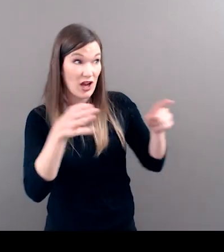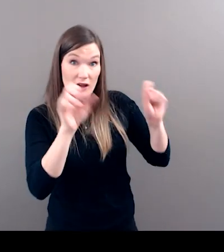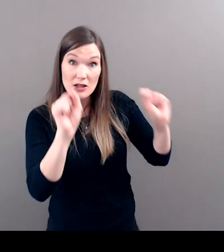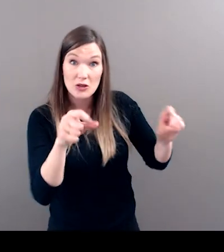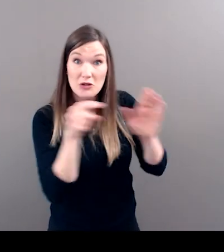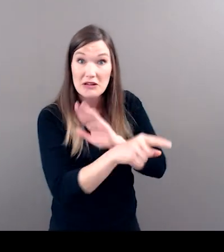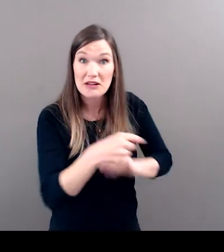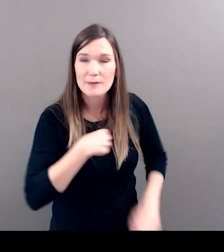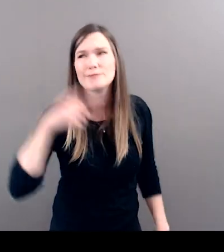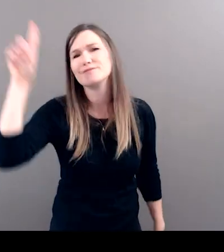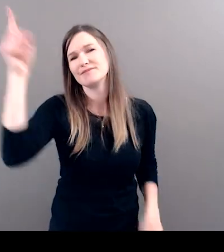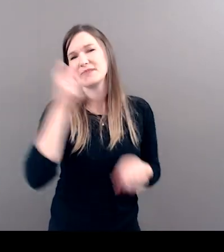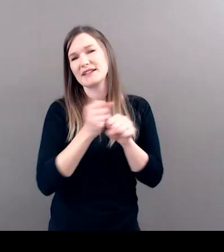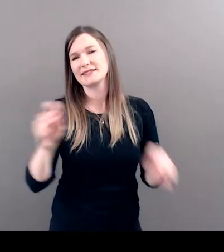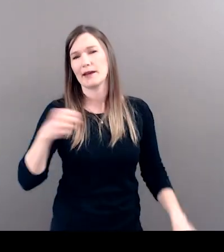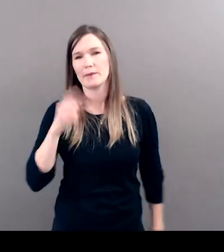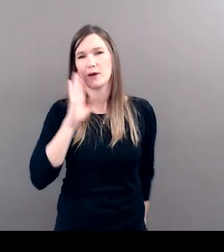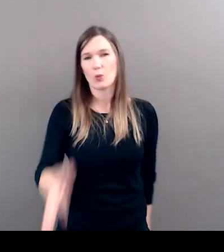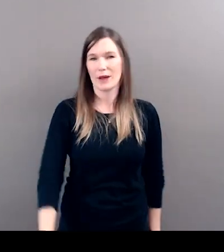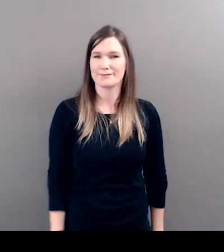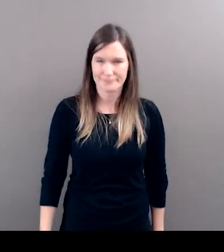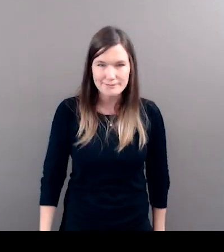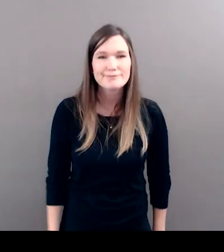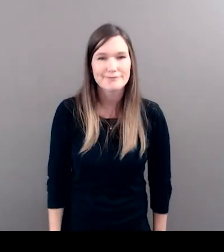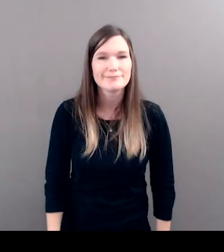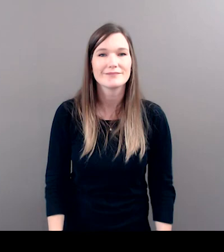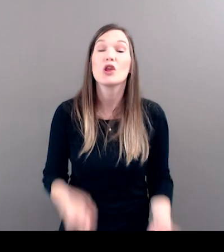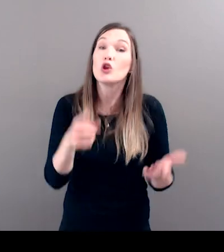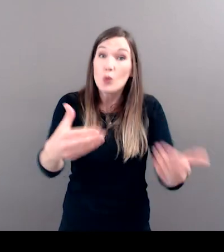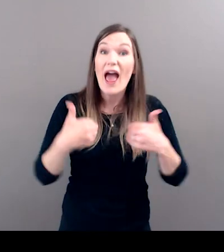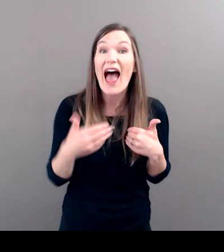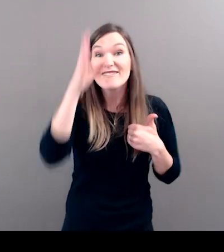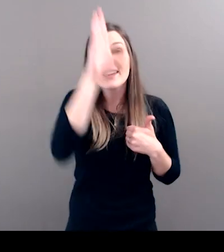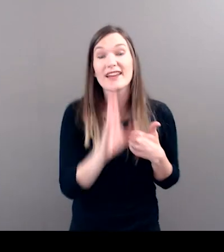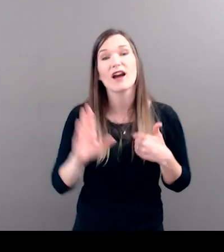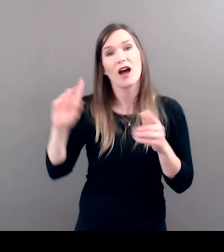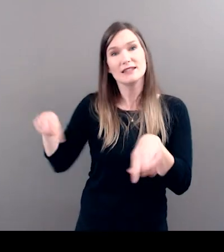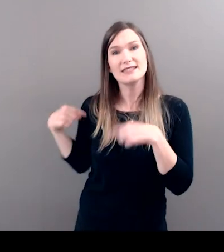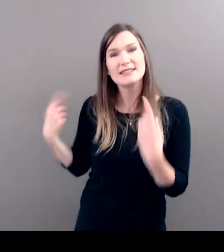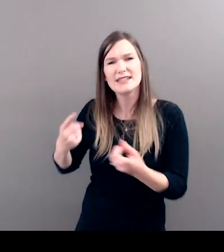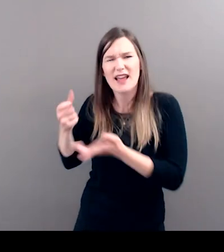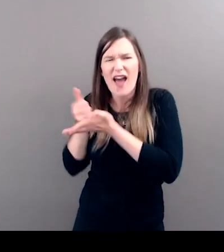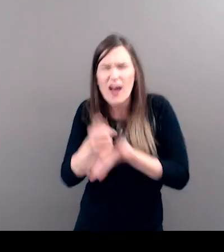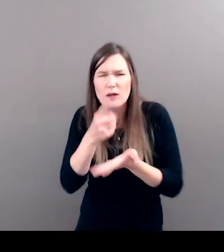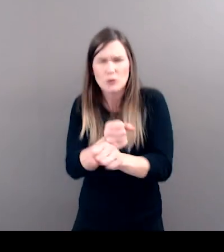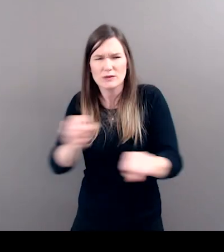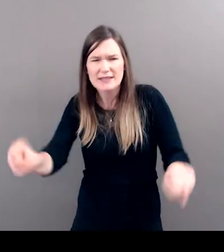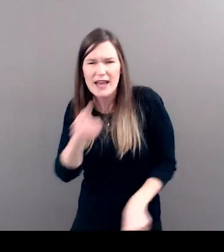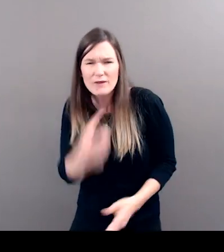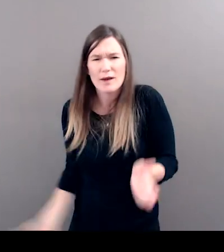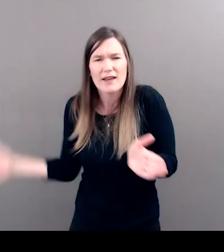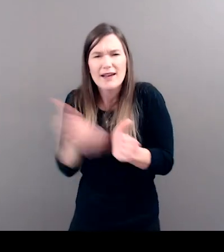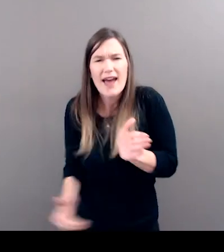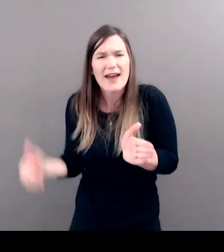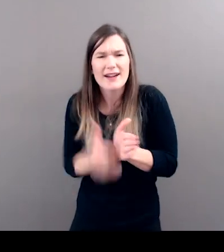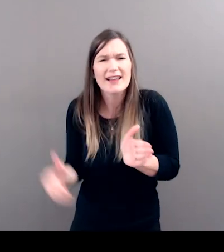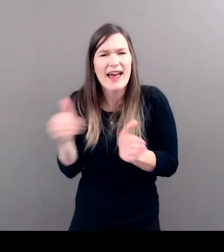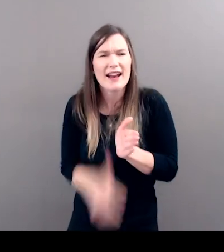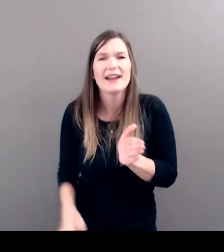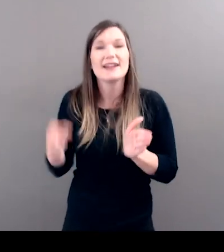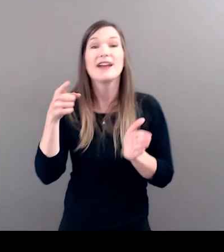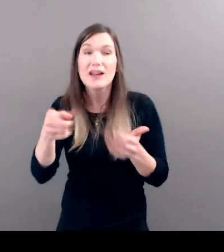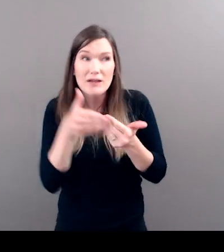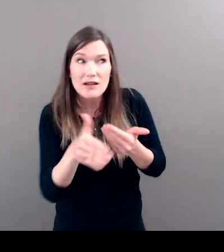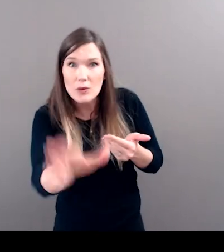You have a God that delivered you in the past, that's done miracles of God in your past. And you have to remember and meditate. God got me